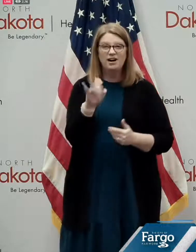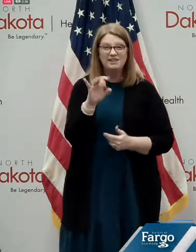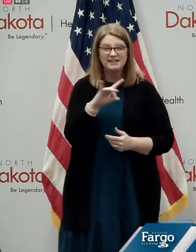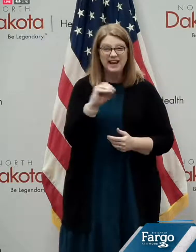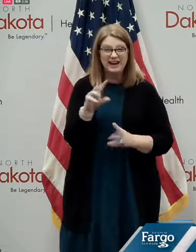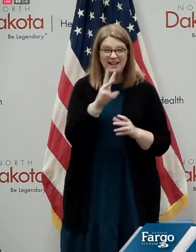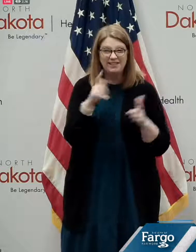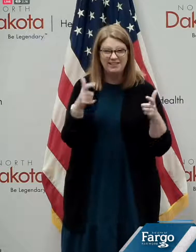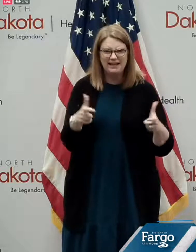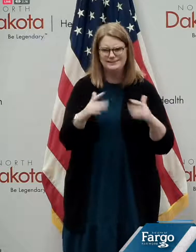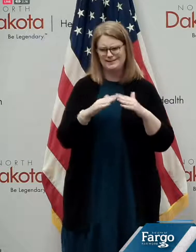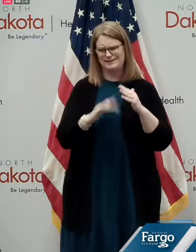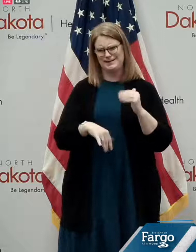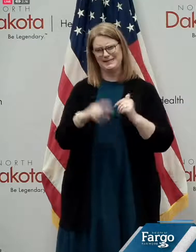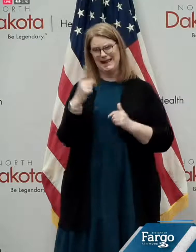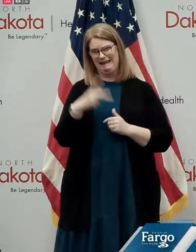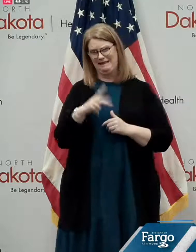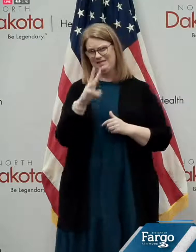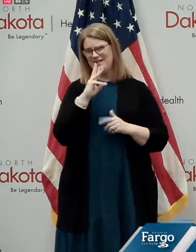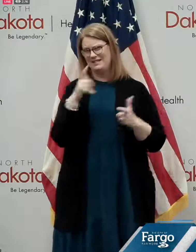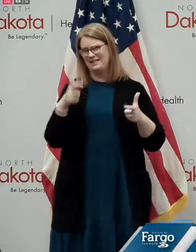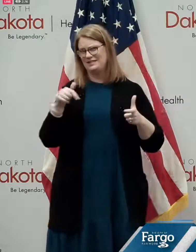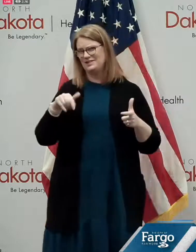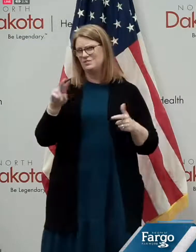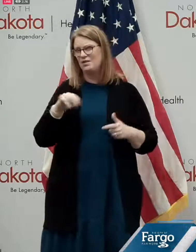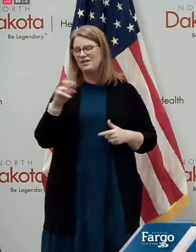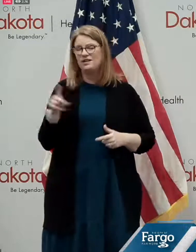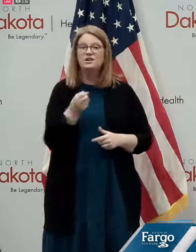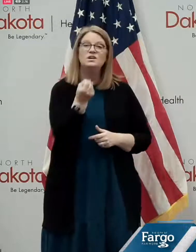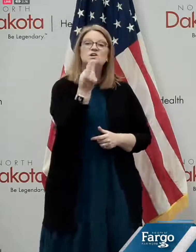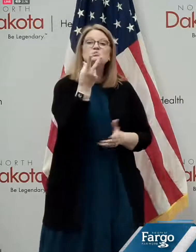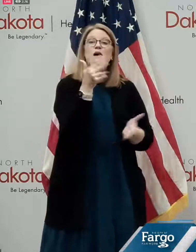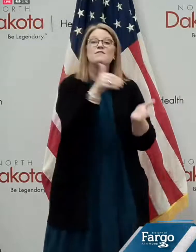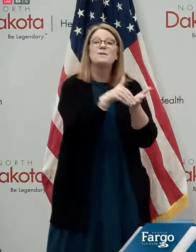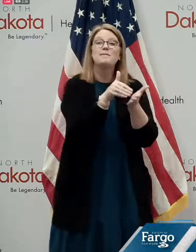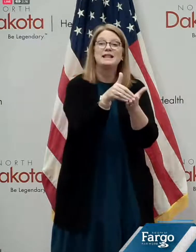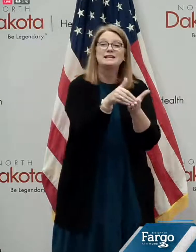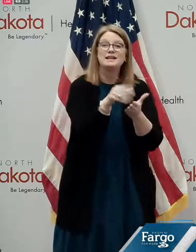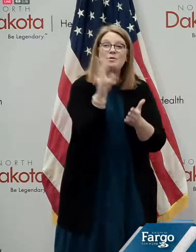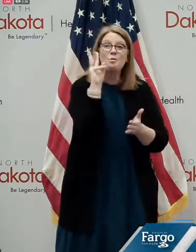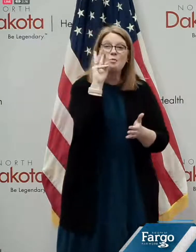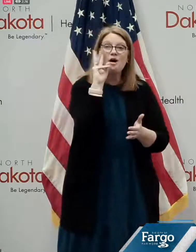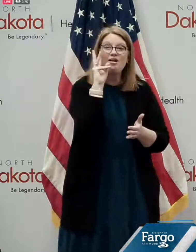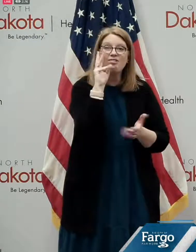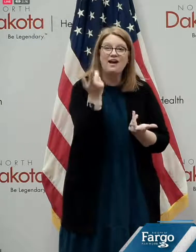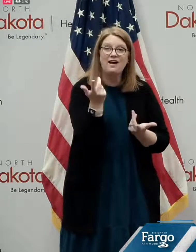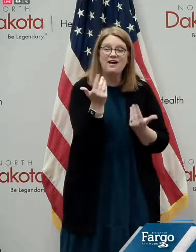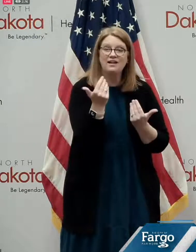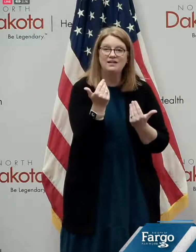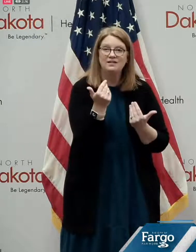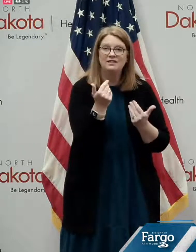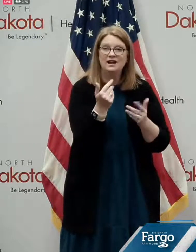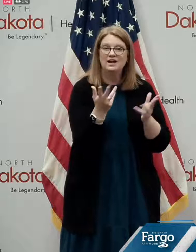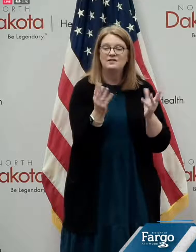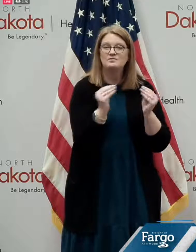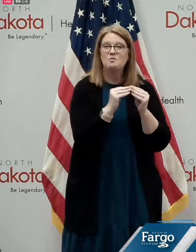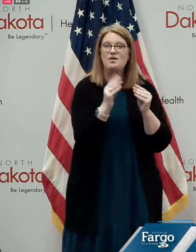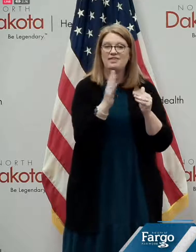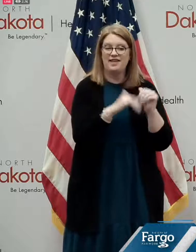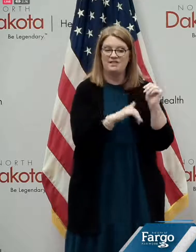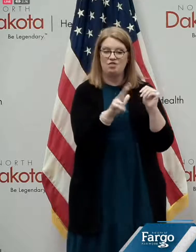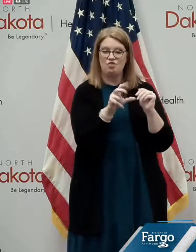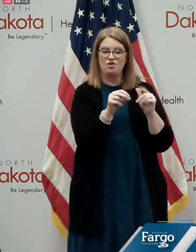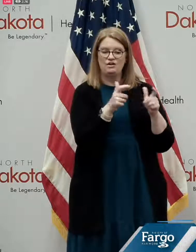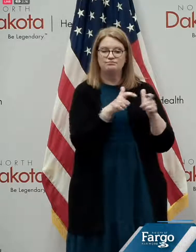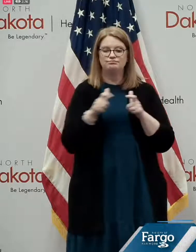portion, less than half of the lakes in North Dakota. 12 million walleye fingerlings, more than 30 more waters stocked this spring